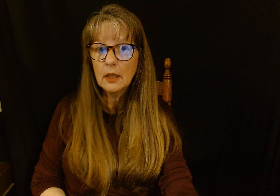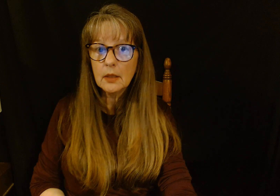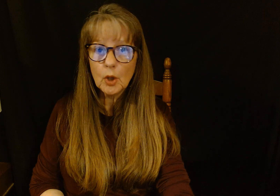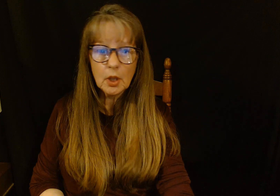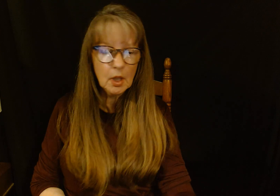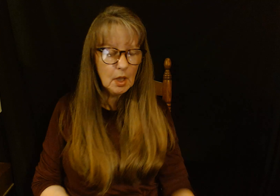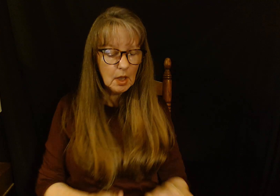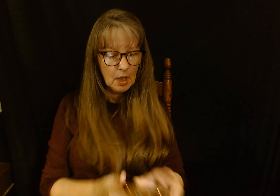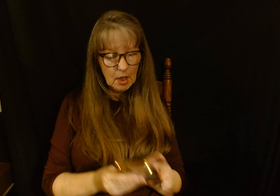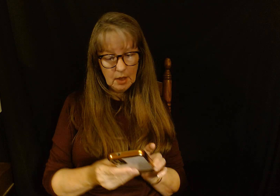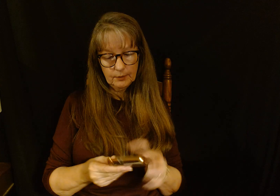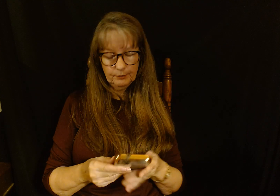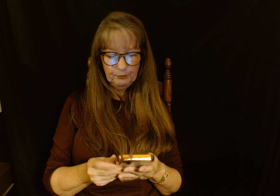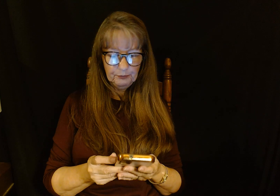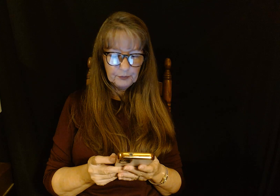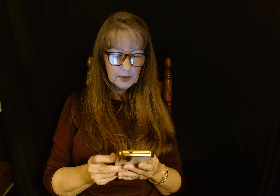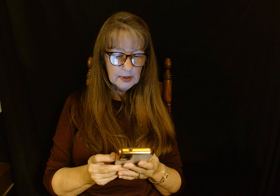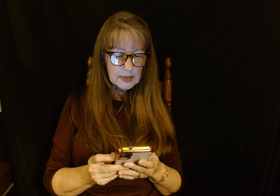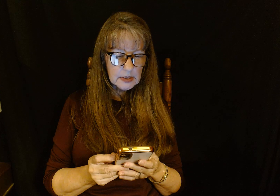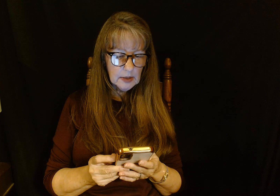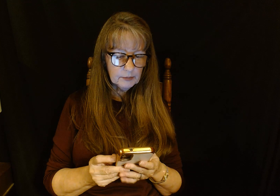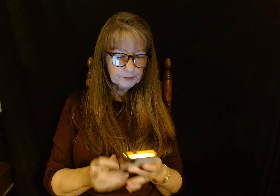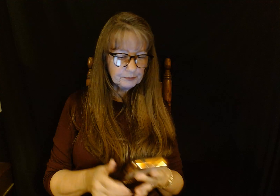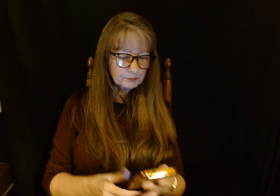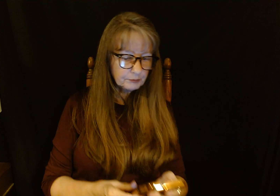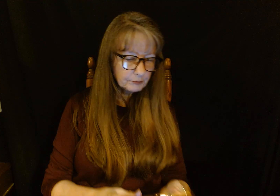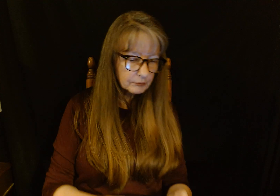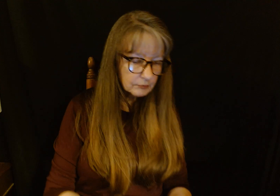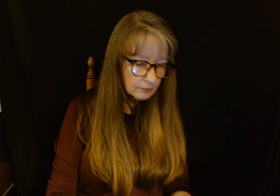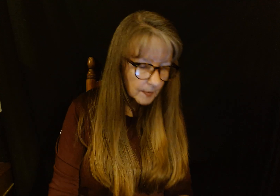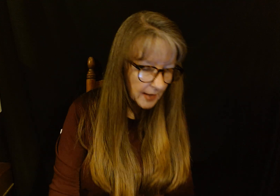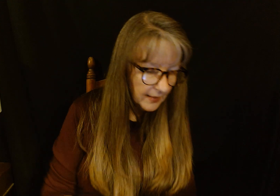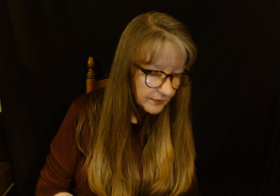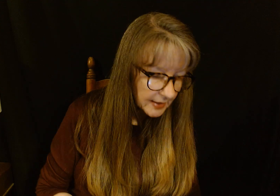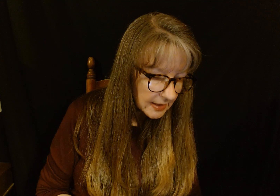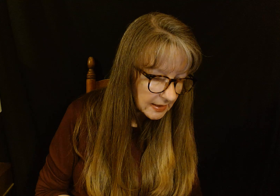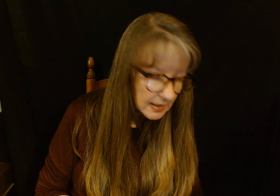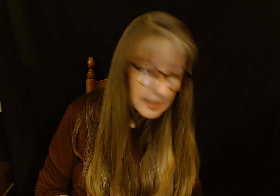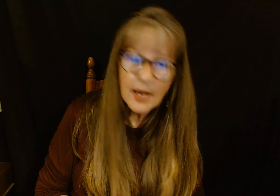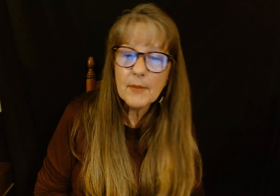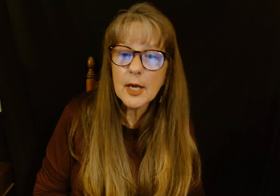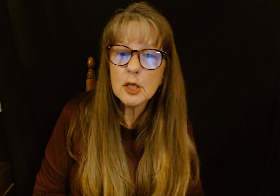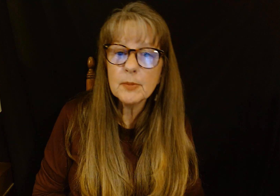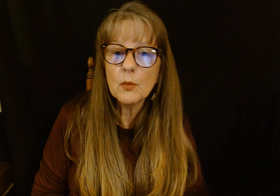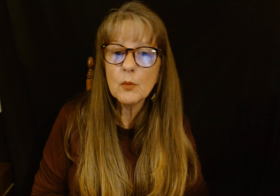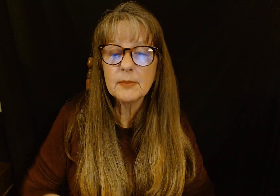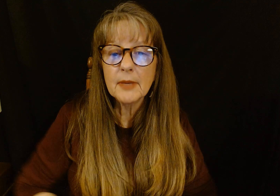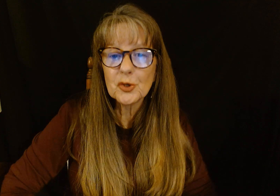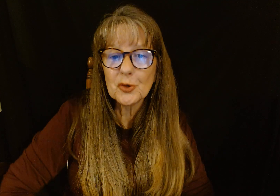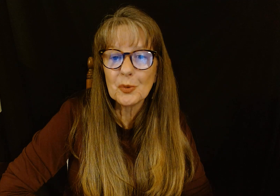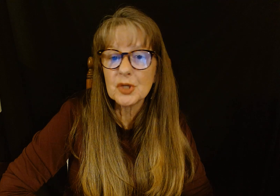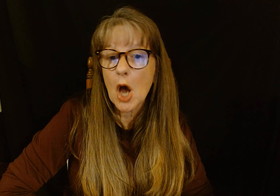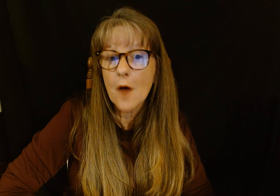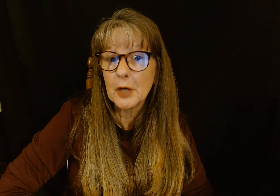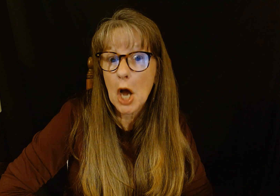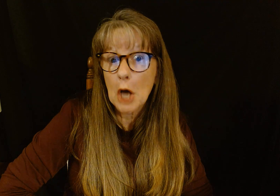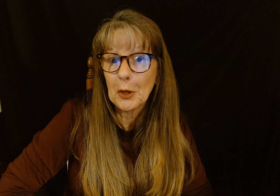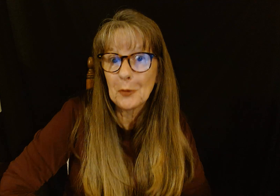bar. Let's see. And then my husband wanted to make sure there was avocado in